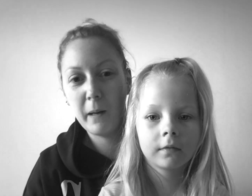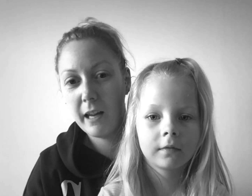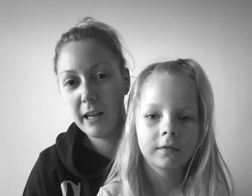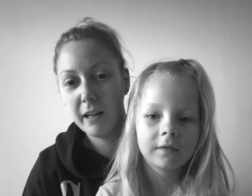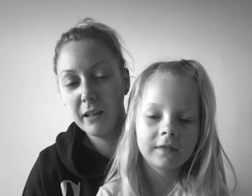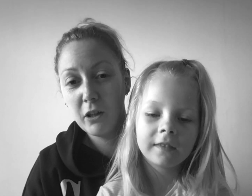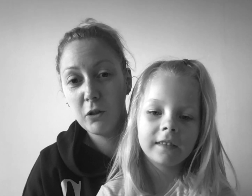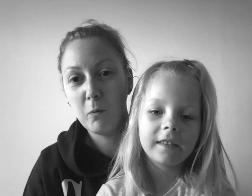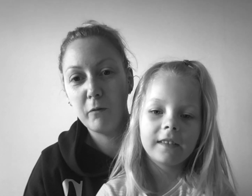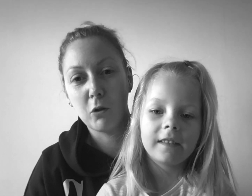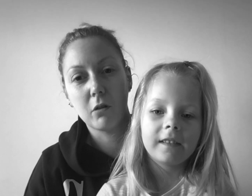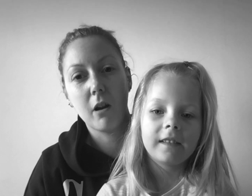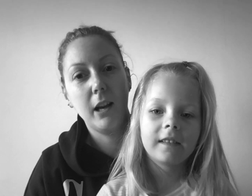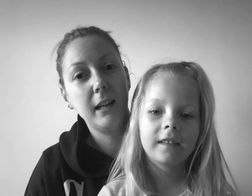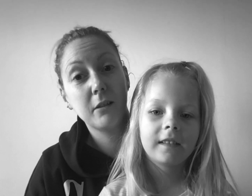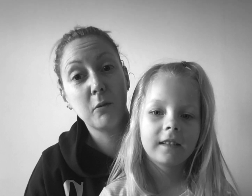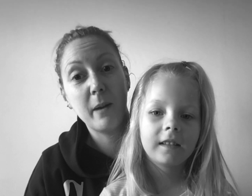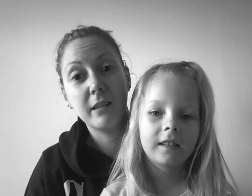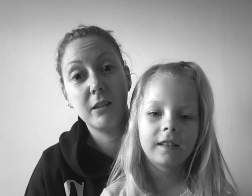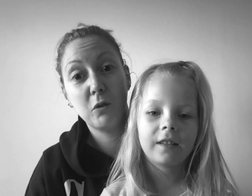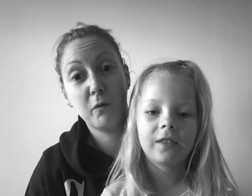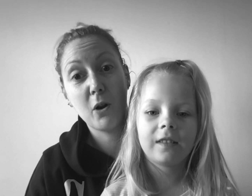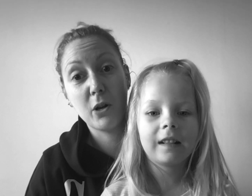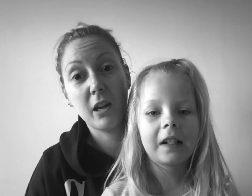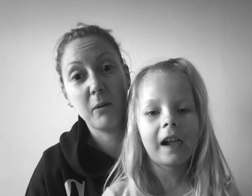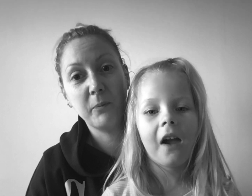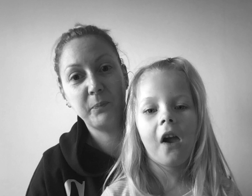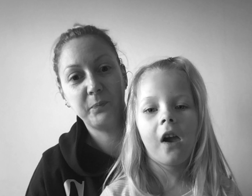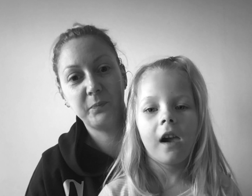here. We've just got a little message for you.